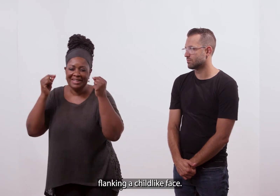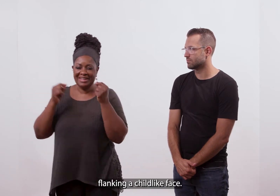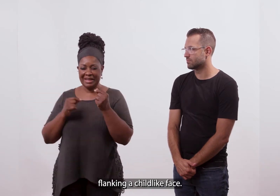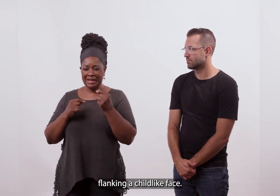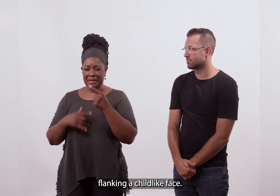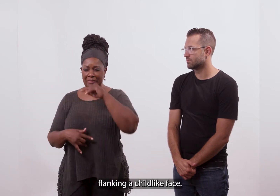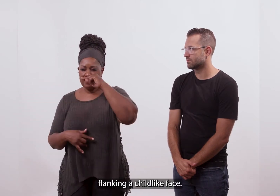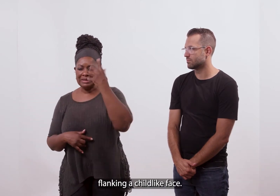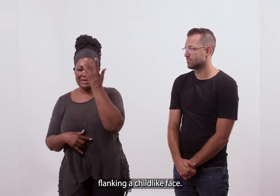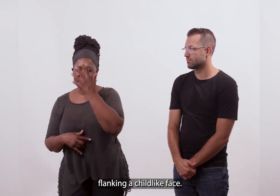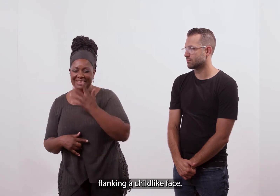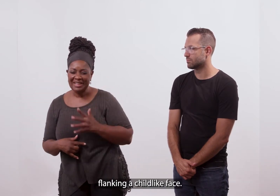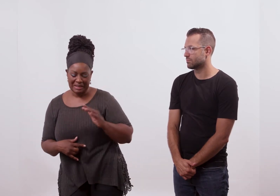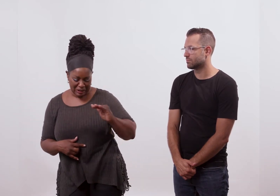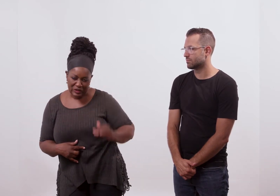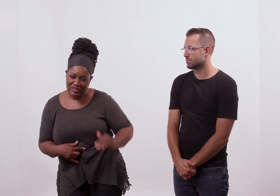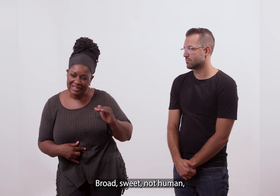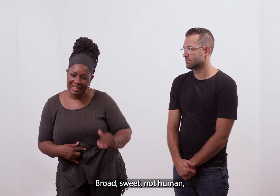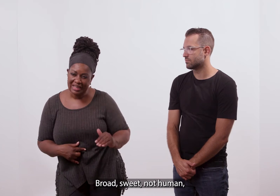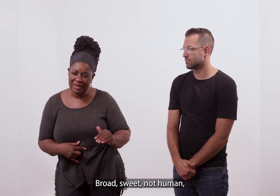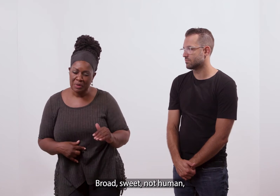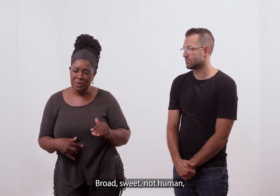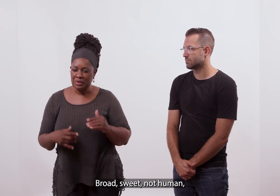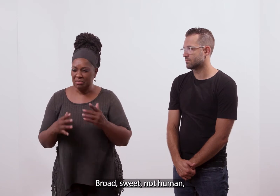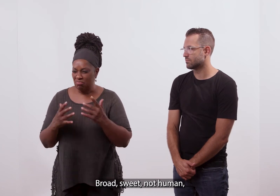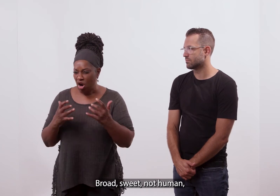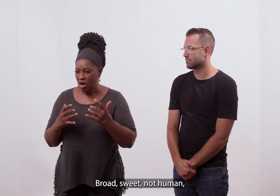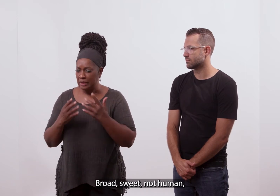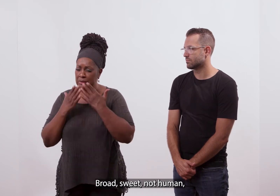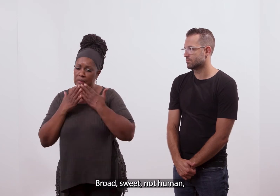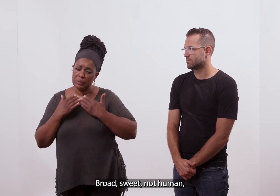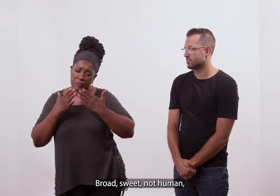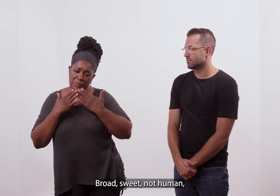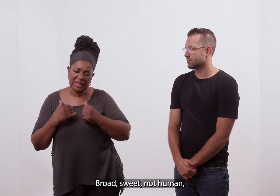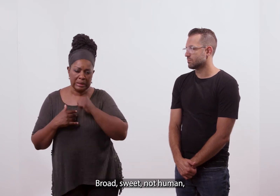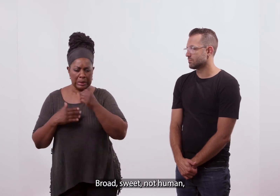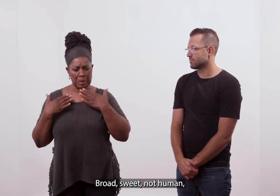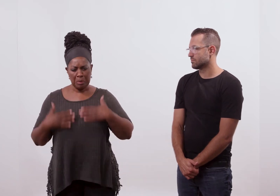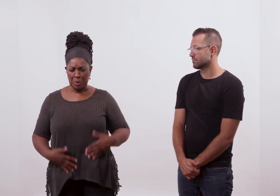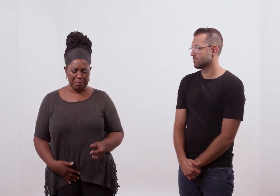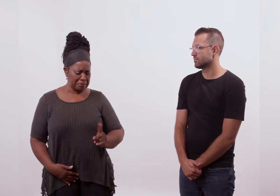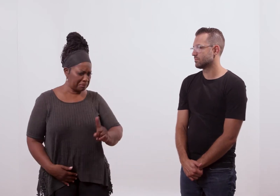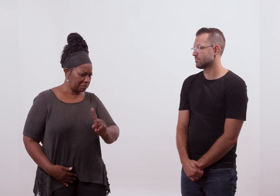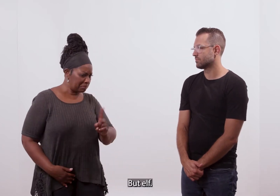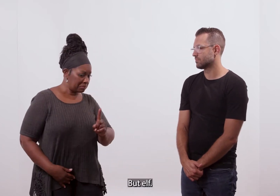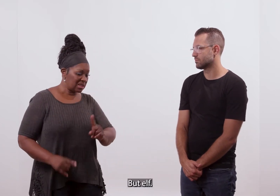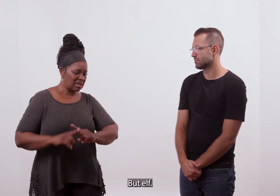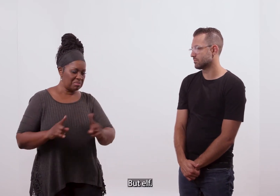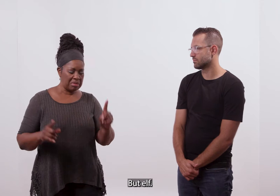flanking a childlike face, broad, sweet, not human,